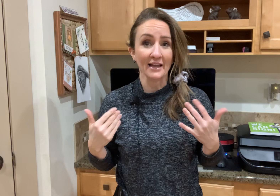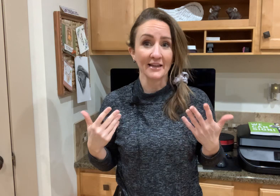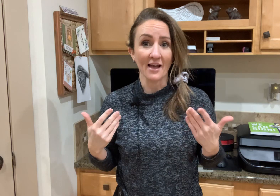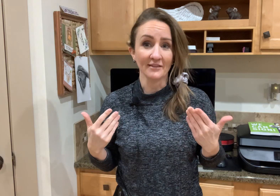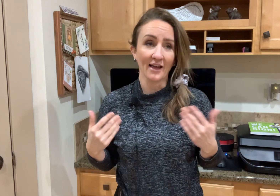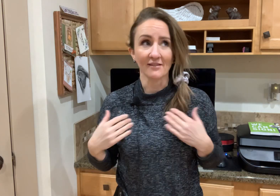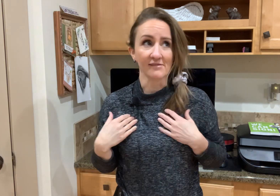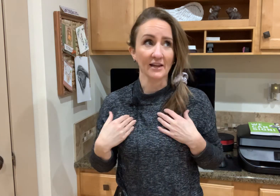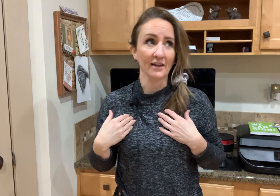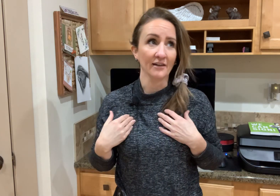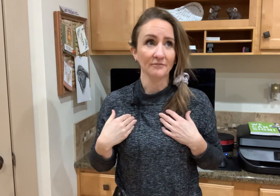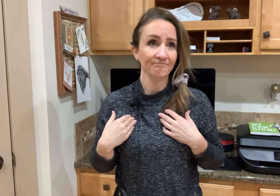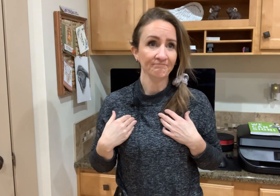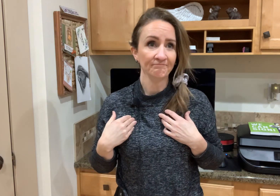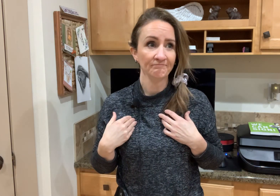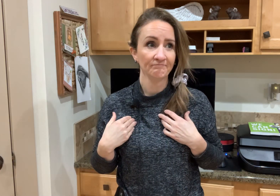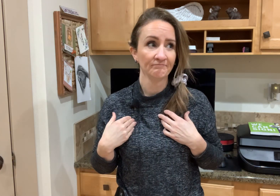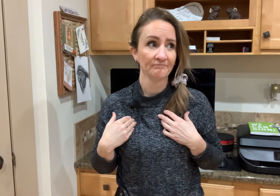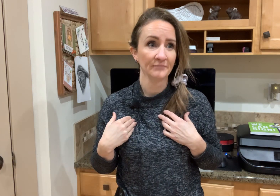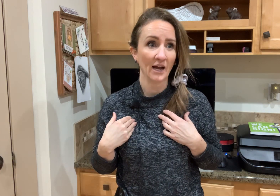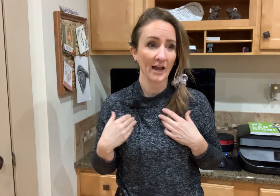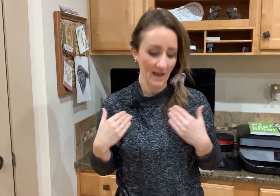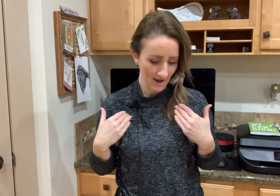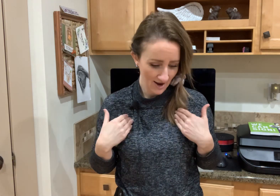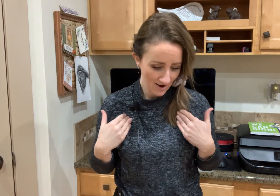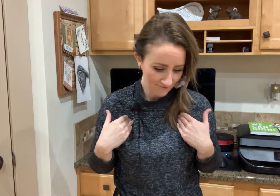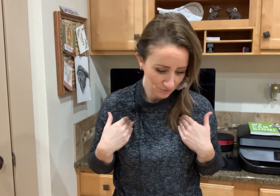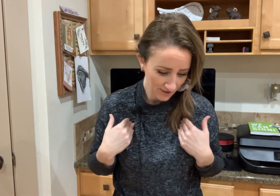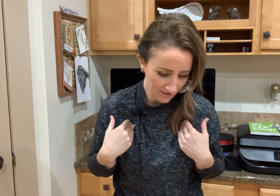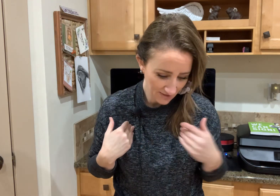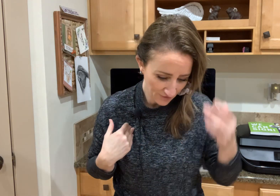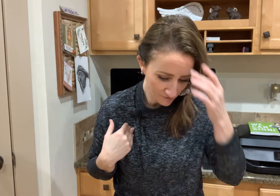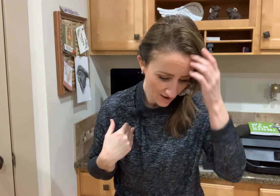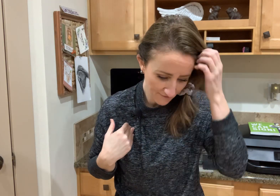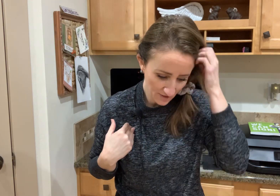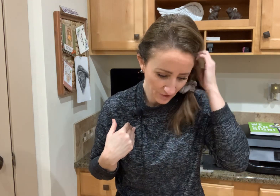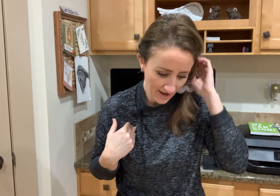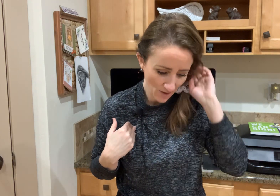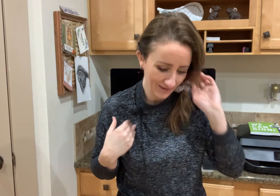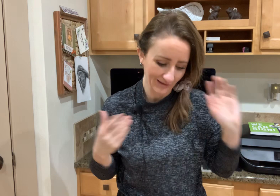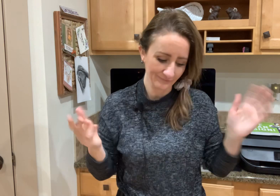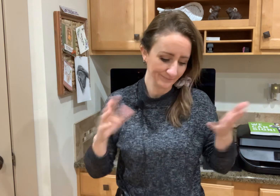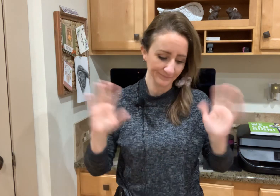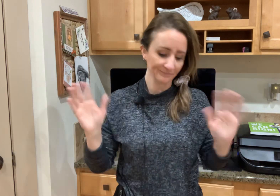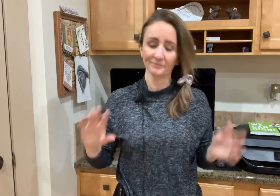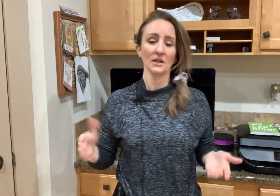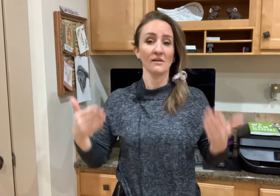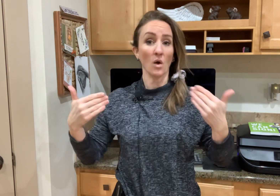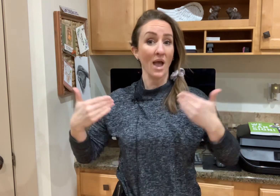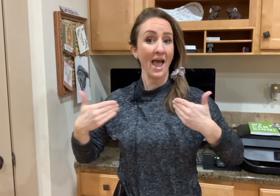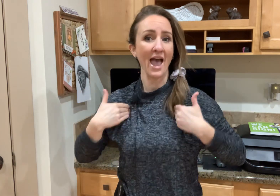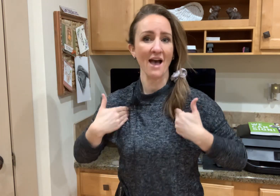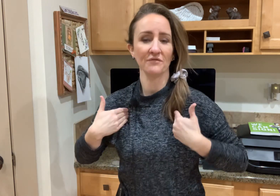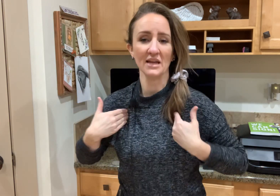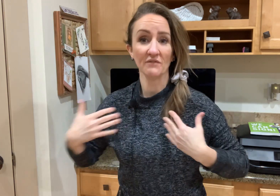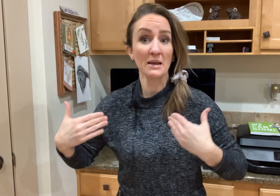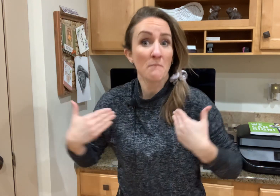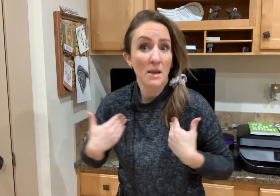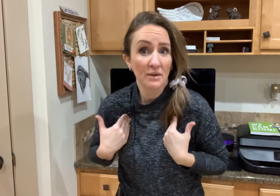Yeah, let's see. I have, trying to think if I have another noun in here. So have, think of in my